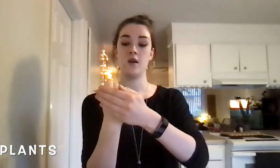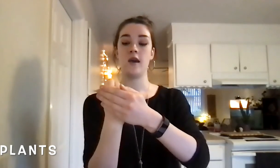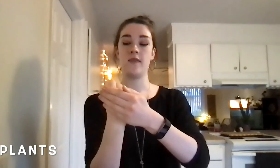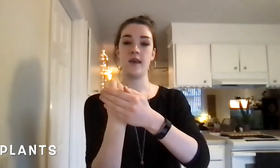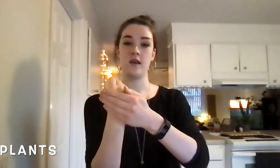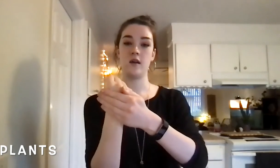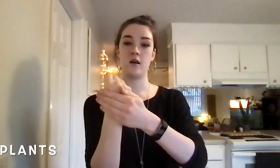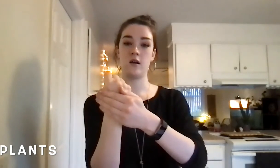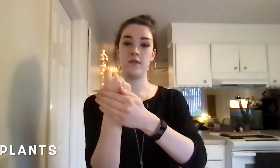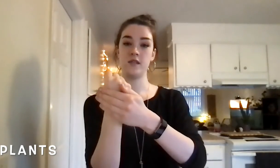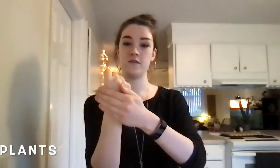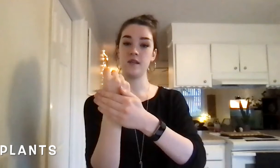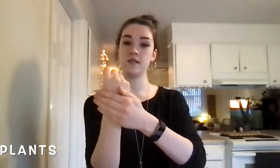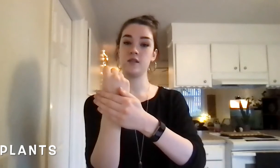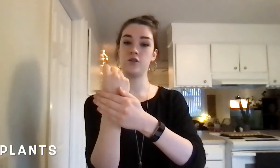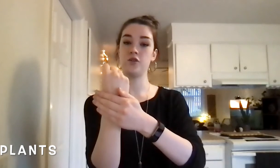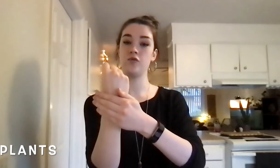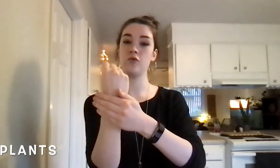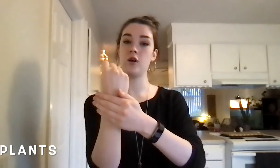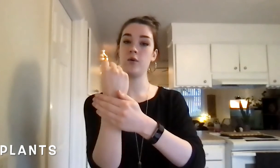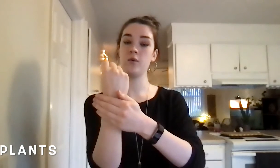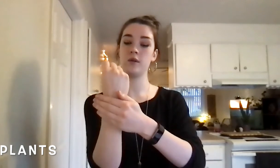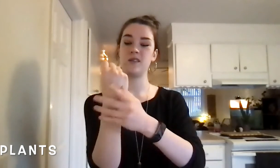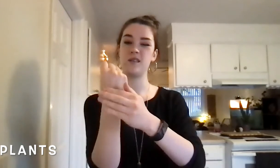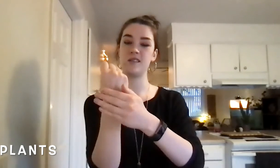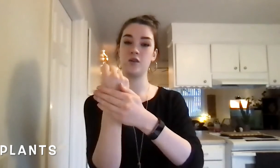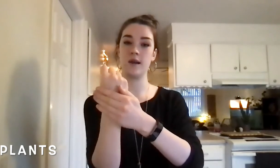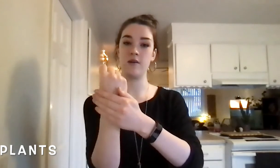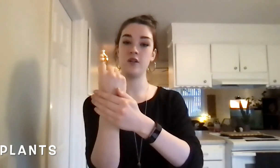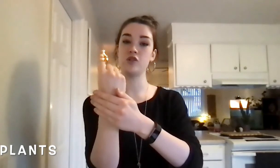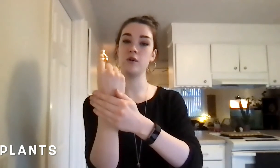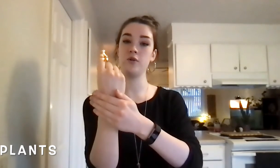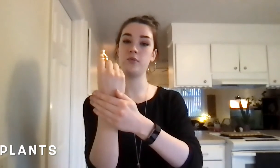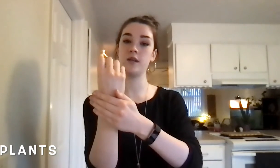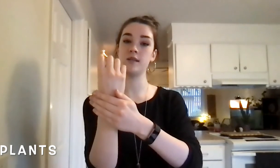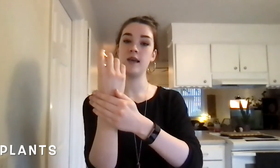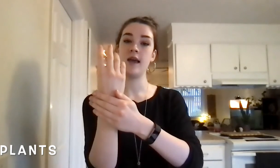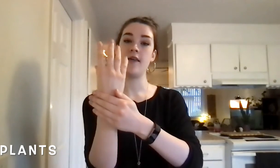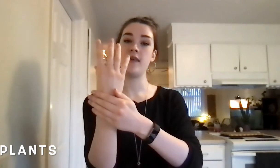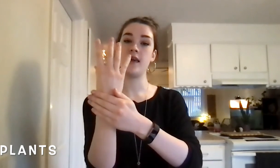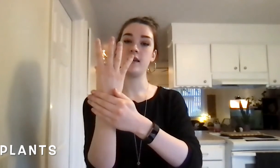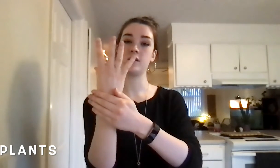And then this fist is going to grow as if this is the ground, and it's growing upwards, and then it's going